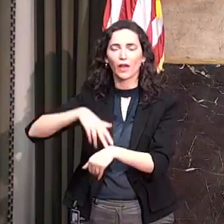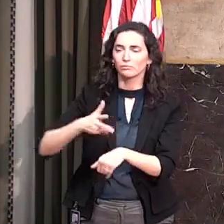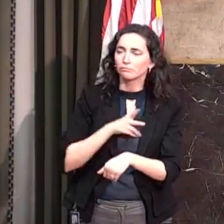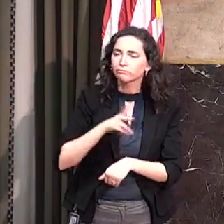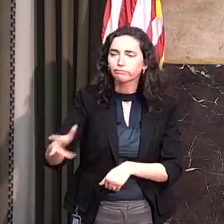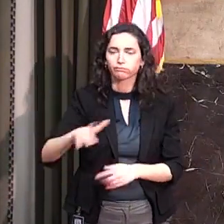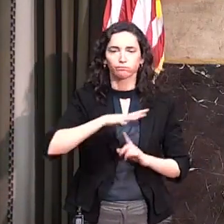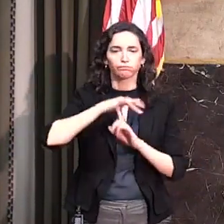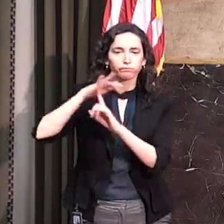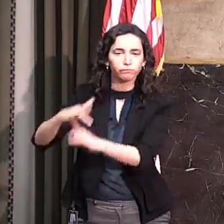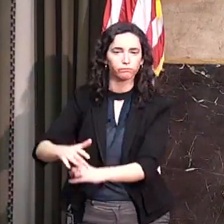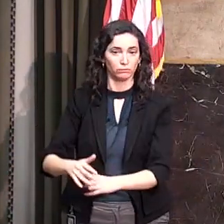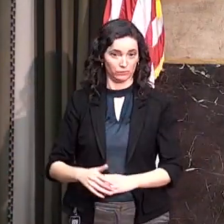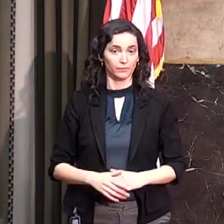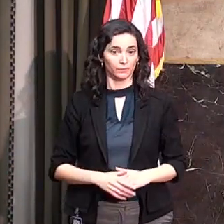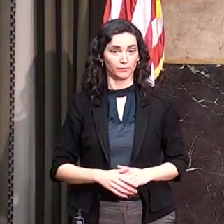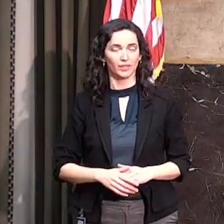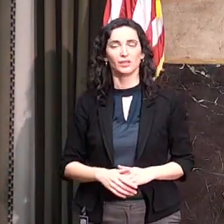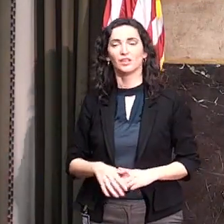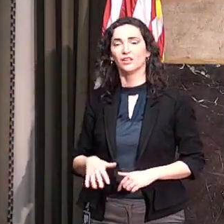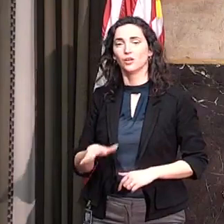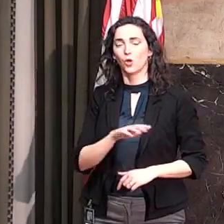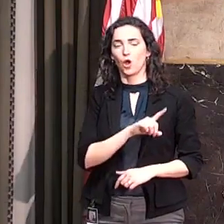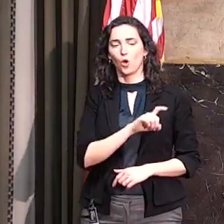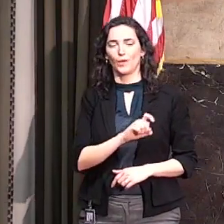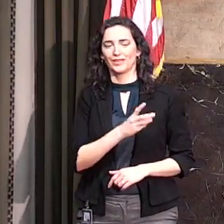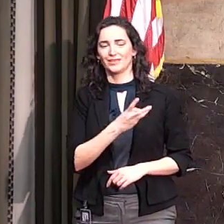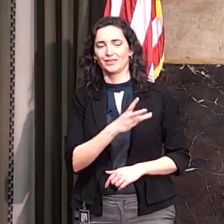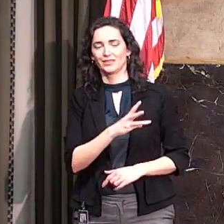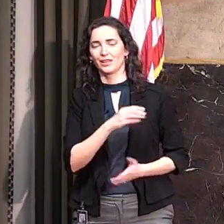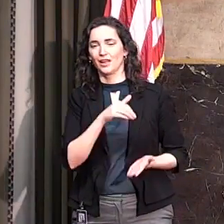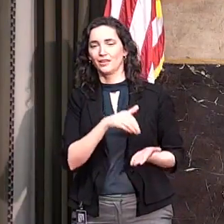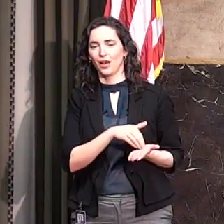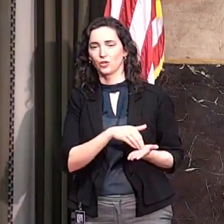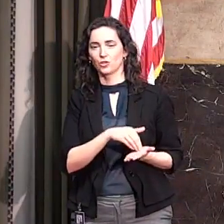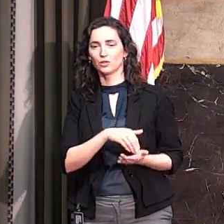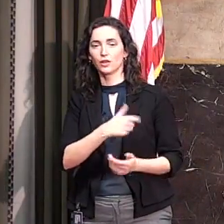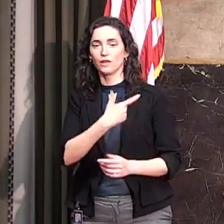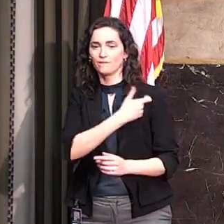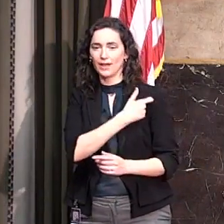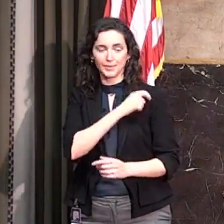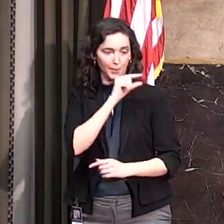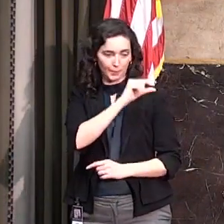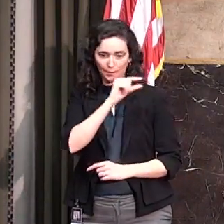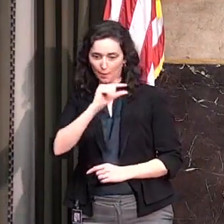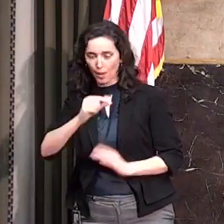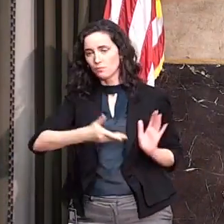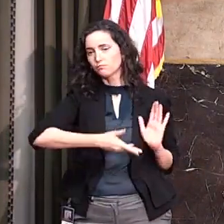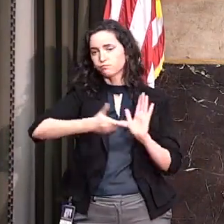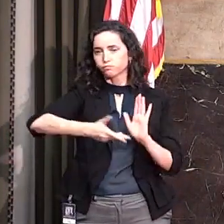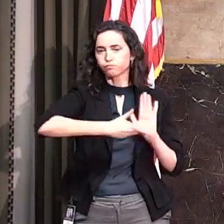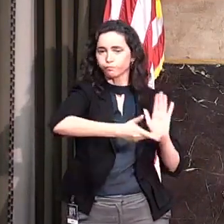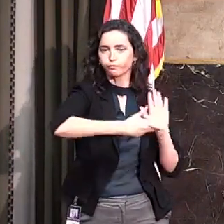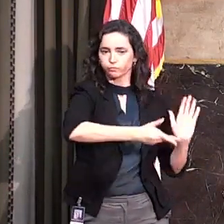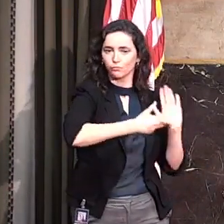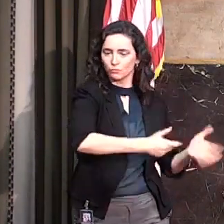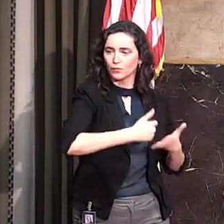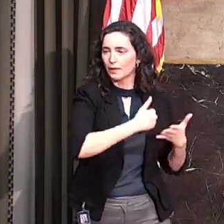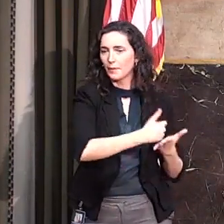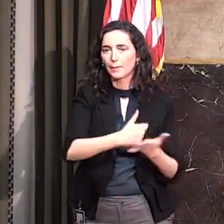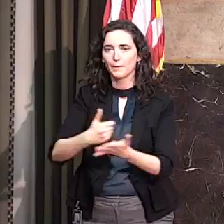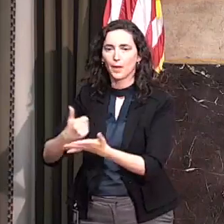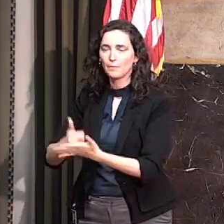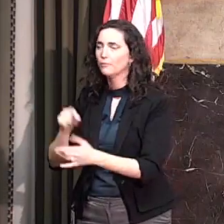And that includes about 116,000 vaccine vials that they have moved across the state of Louisiana to make them